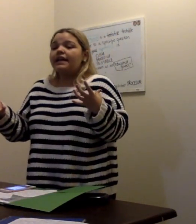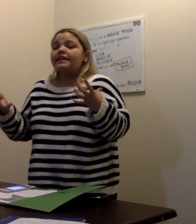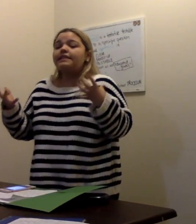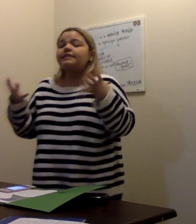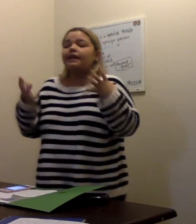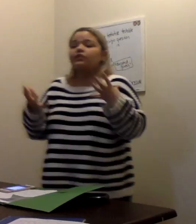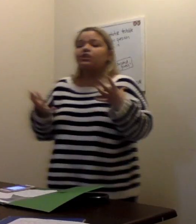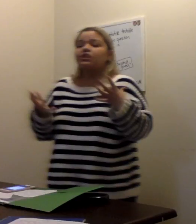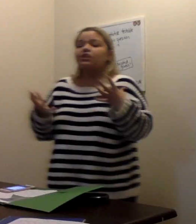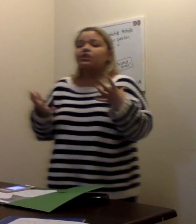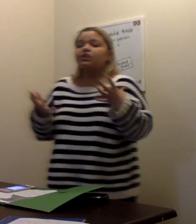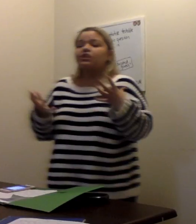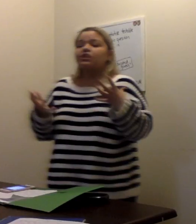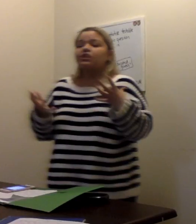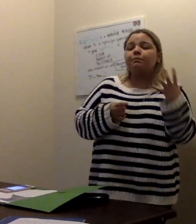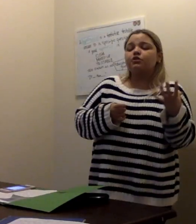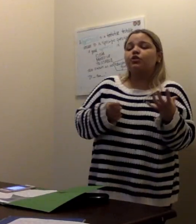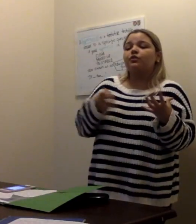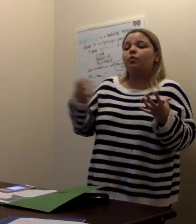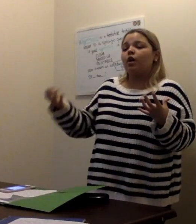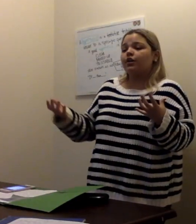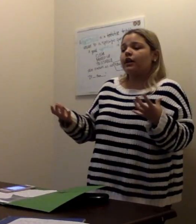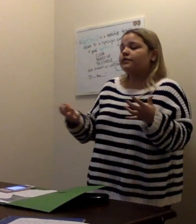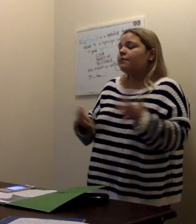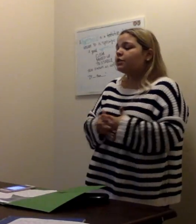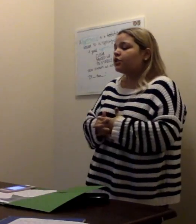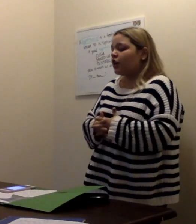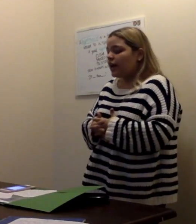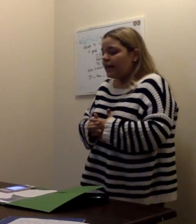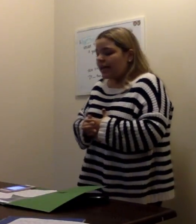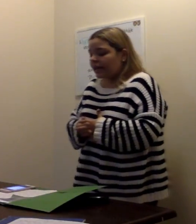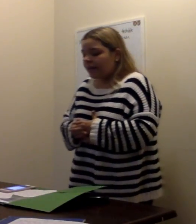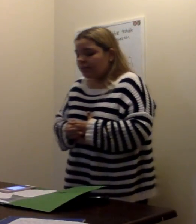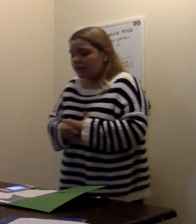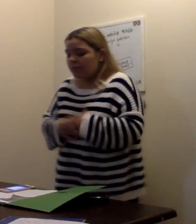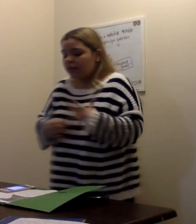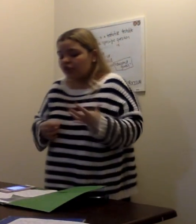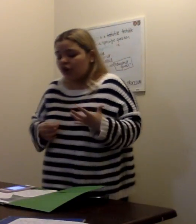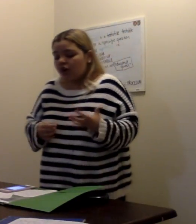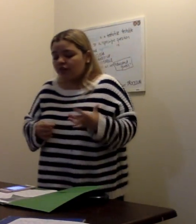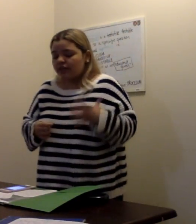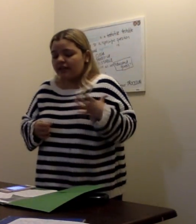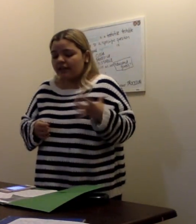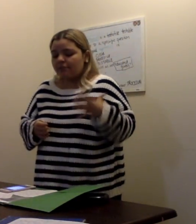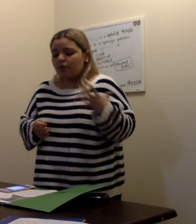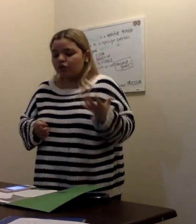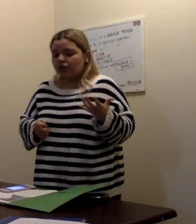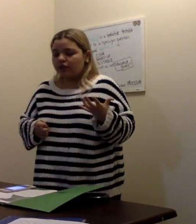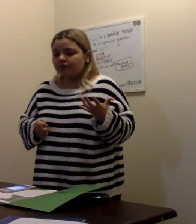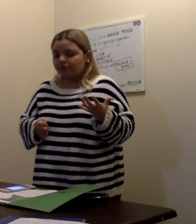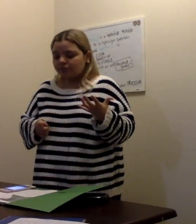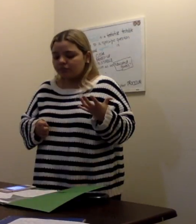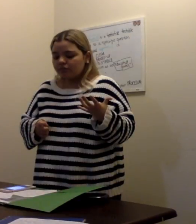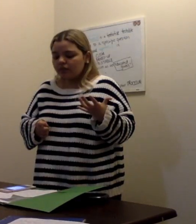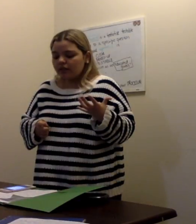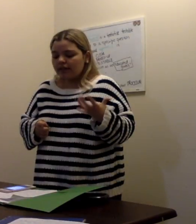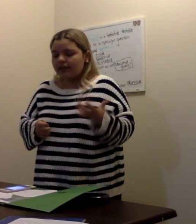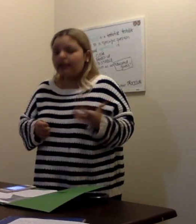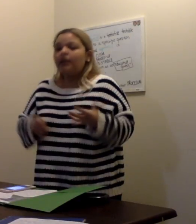And this energy will come from the temperature of the water. And temperature can be a measure of the kinetic motion. And then